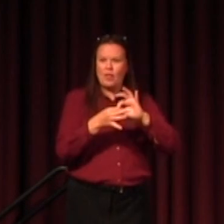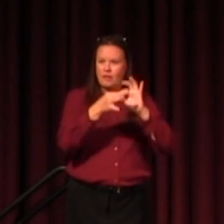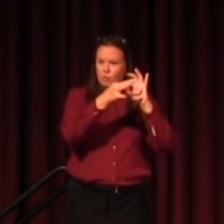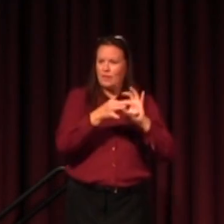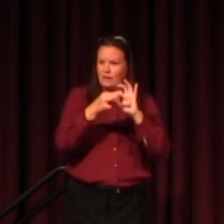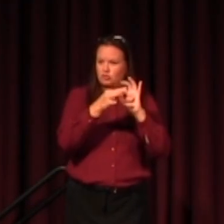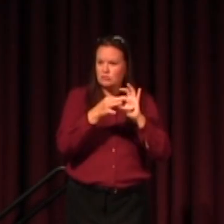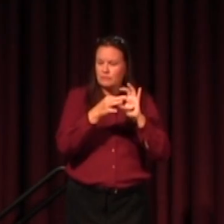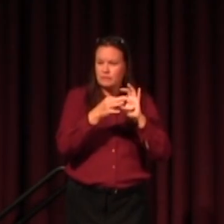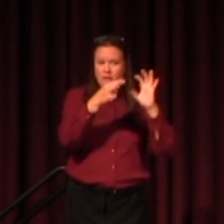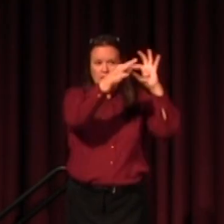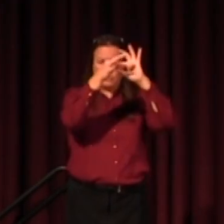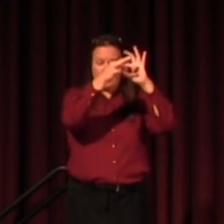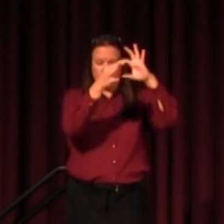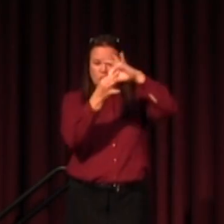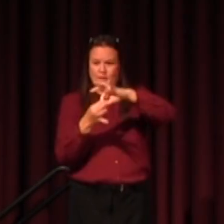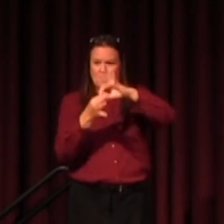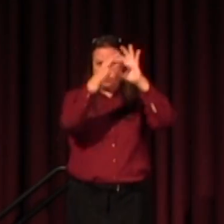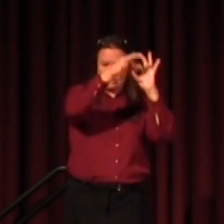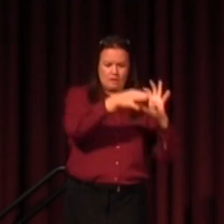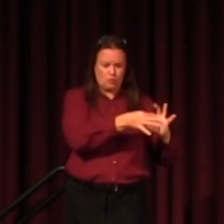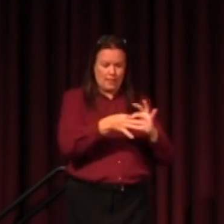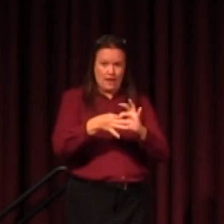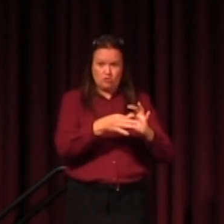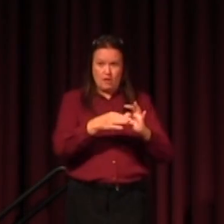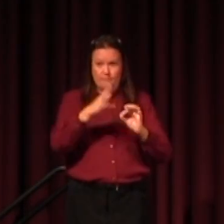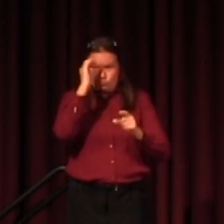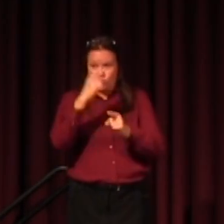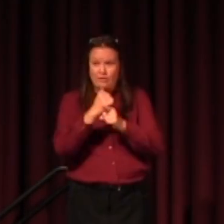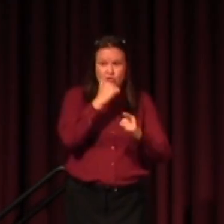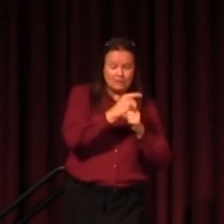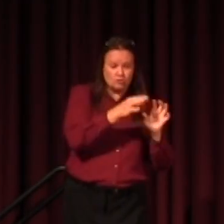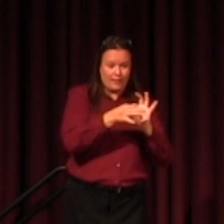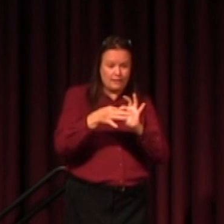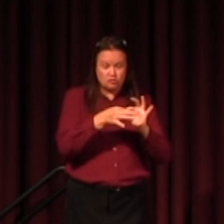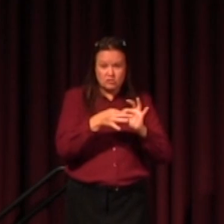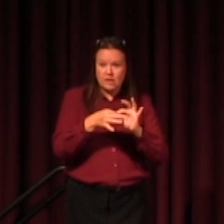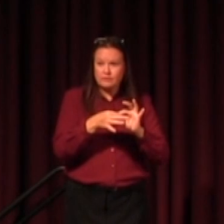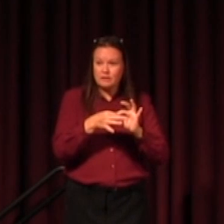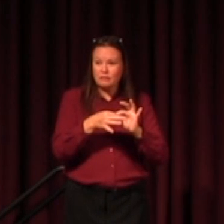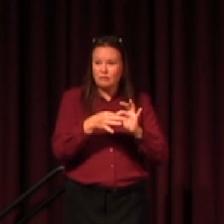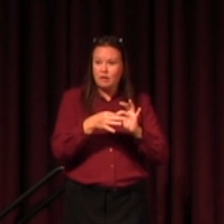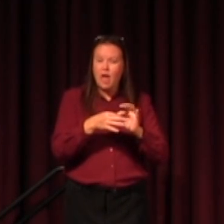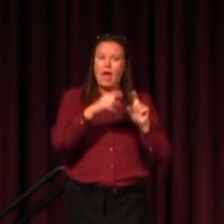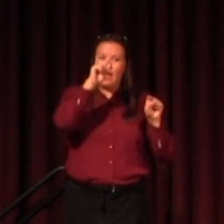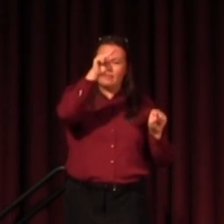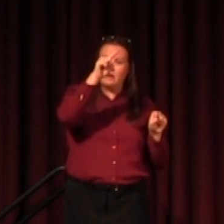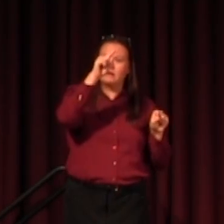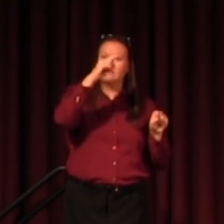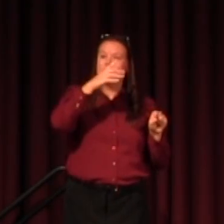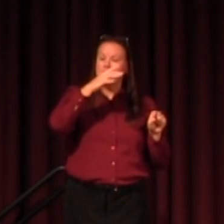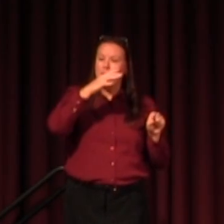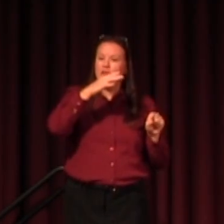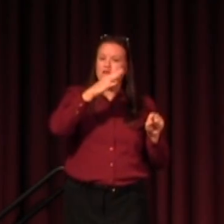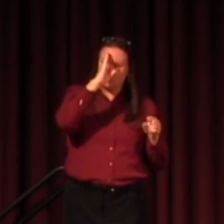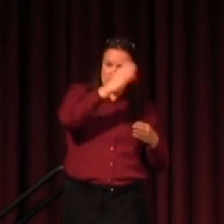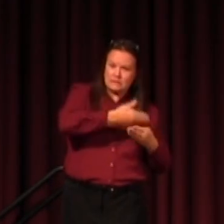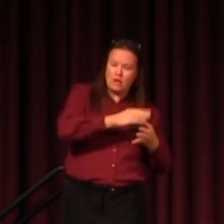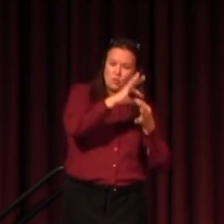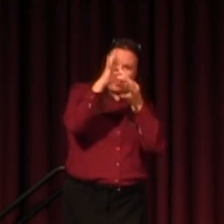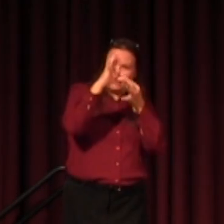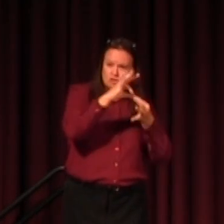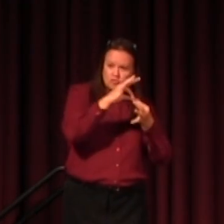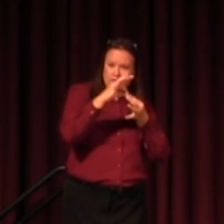relationships. We have mother-son relationships and father-son relationships. Again, in our family, those things are